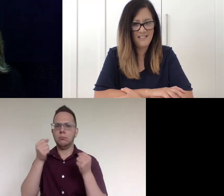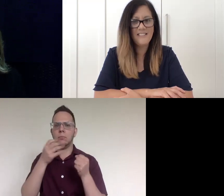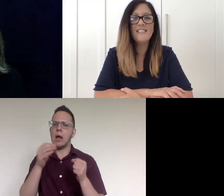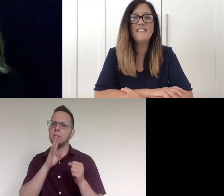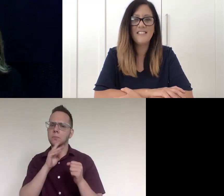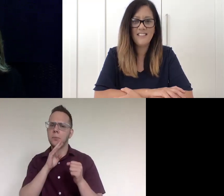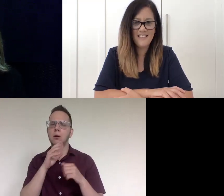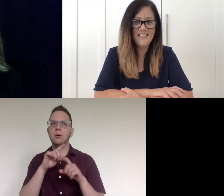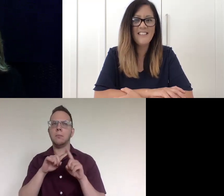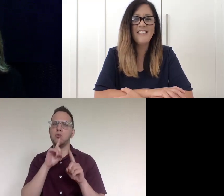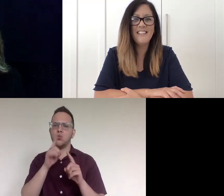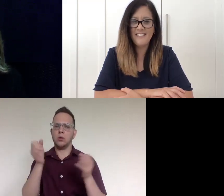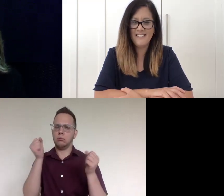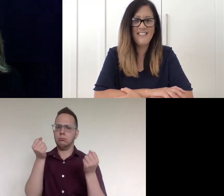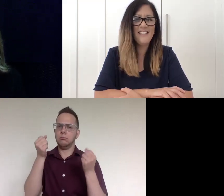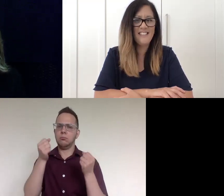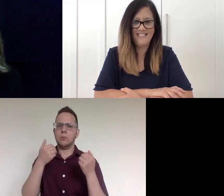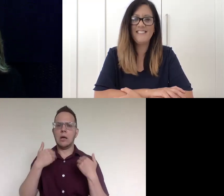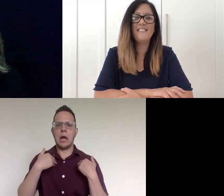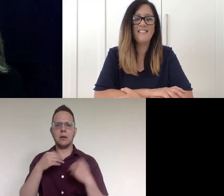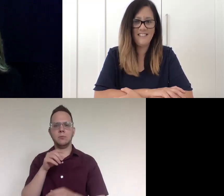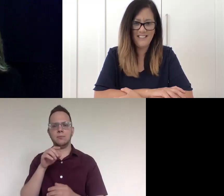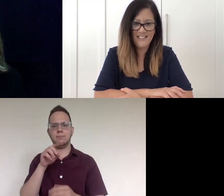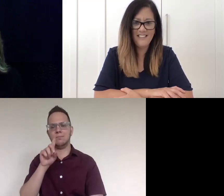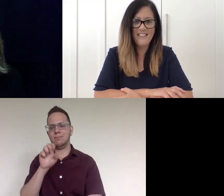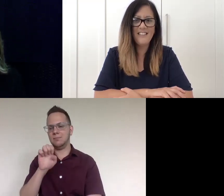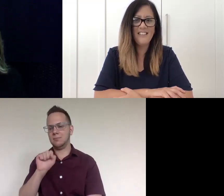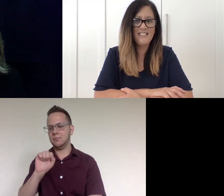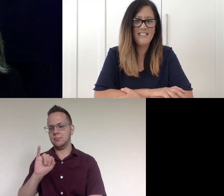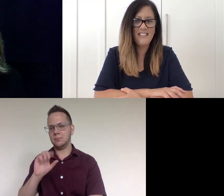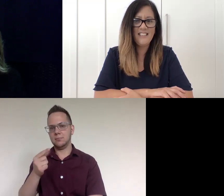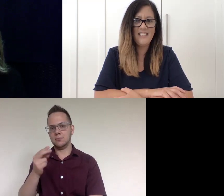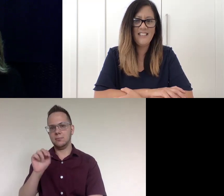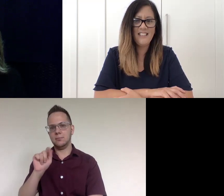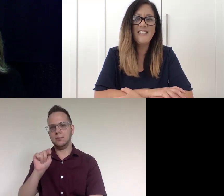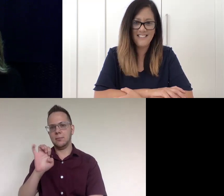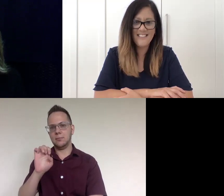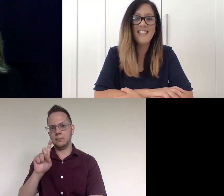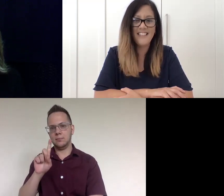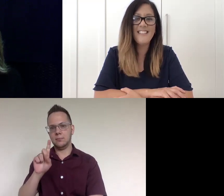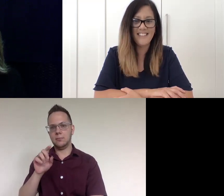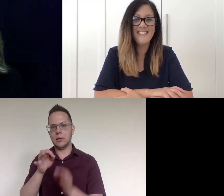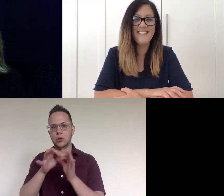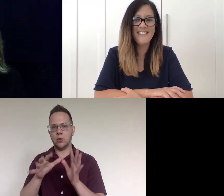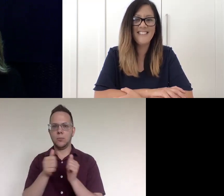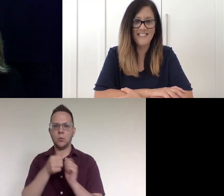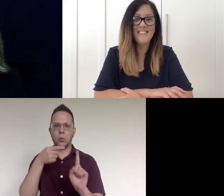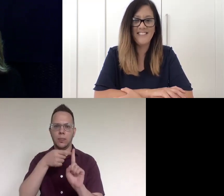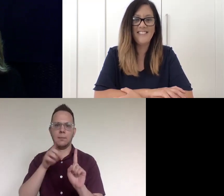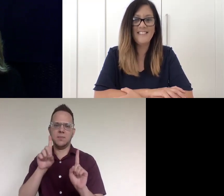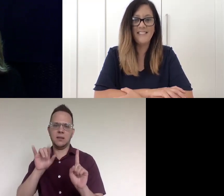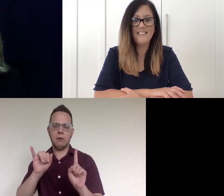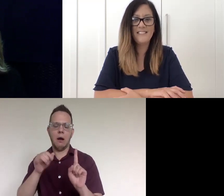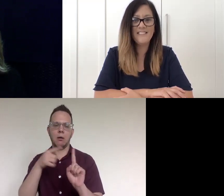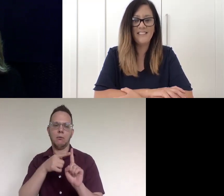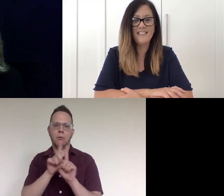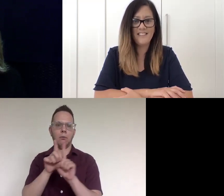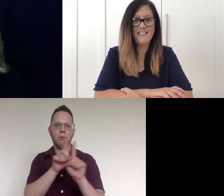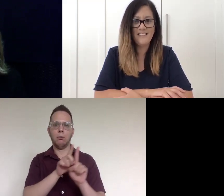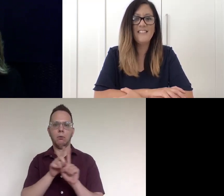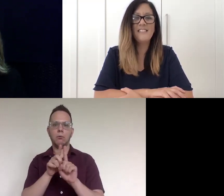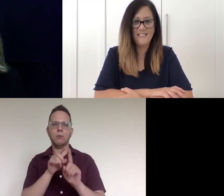cochlear implant, but he was also fluent in sign language, and he could speak. He had a